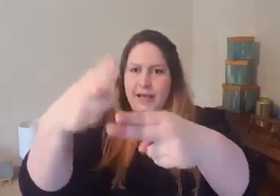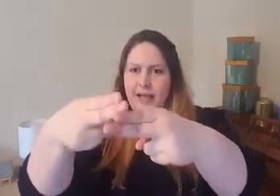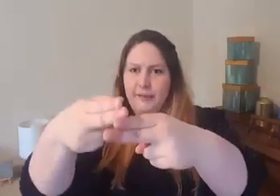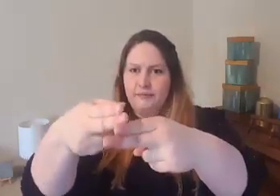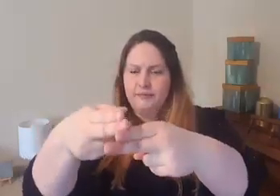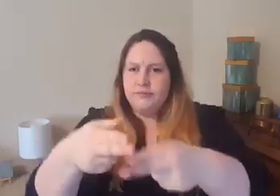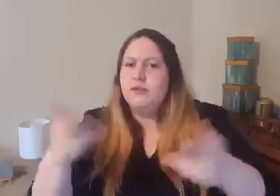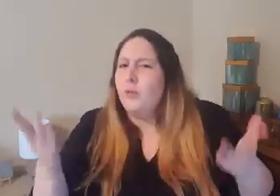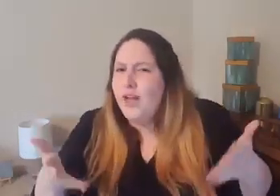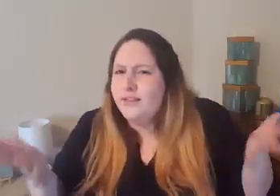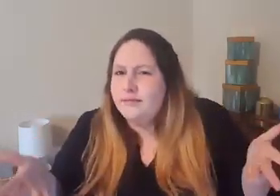name what?